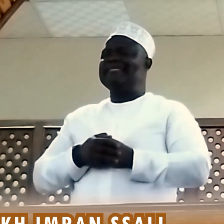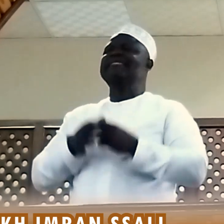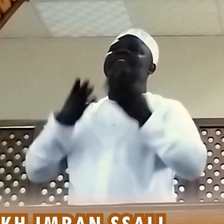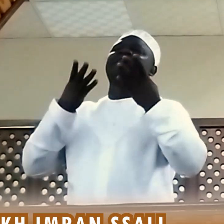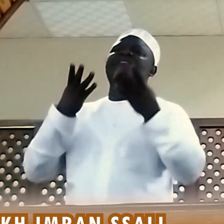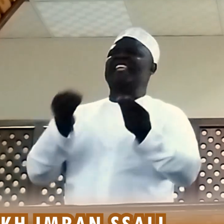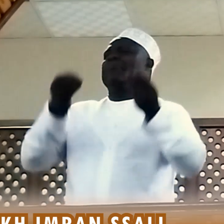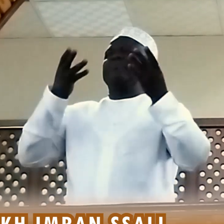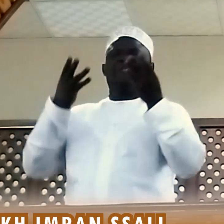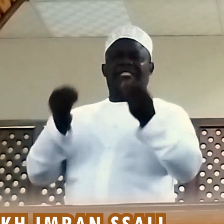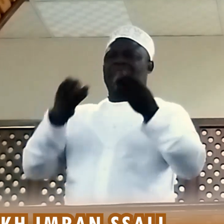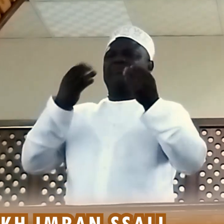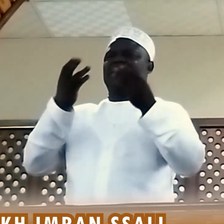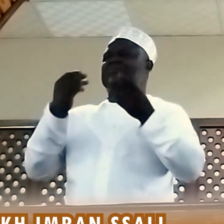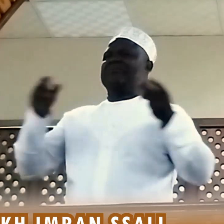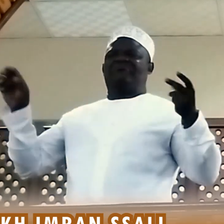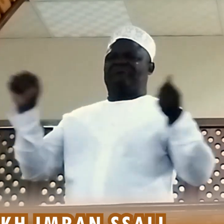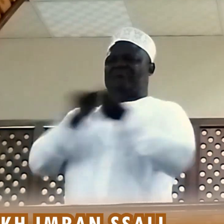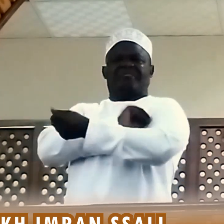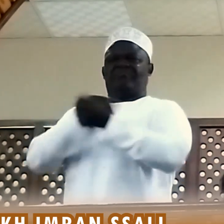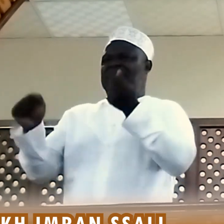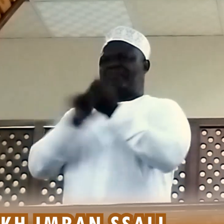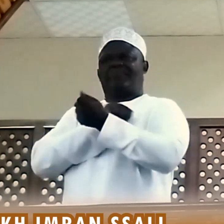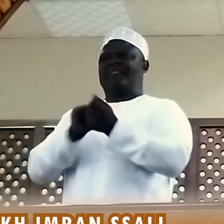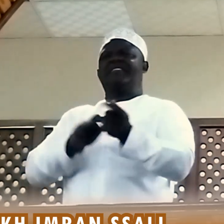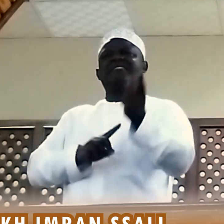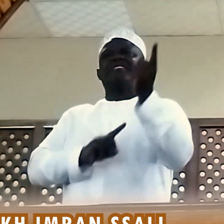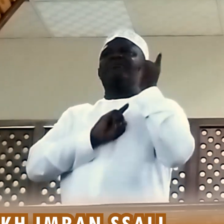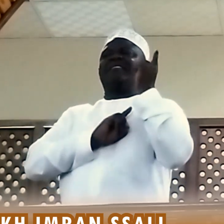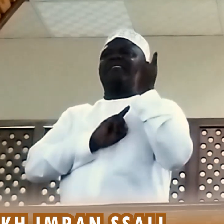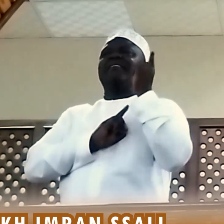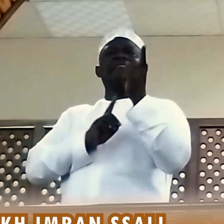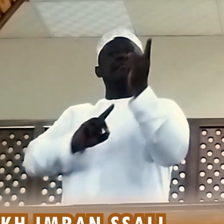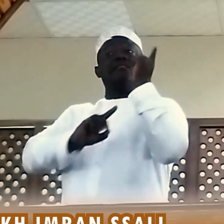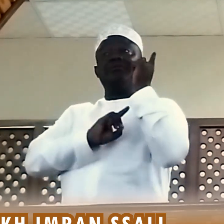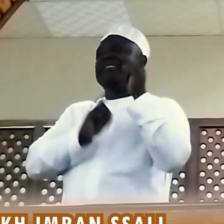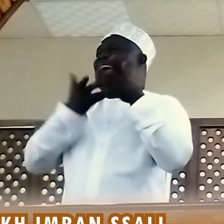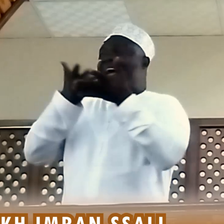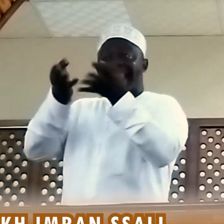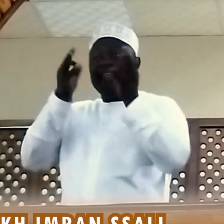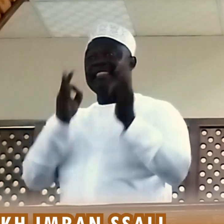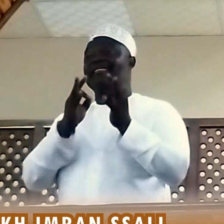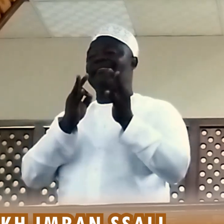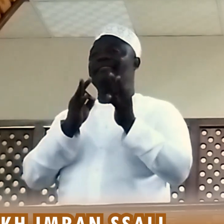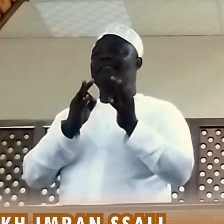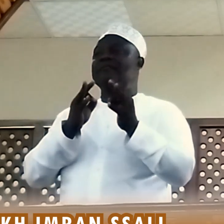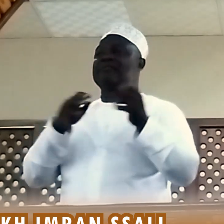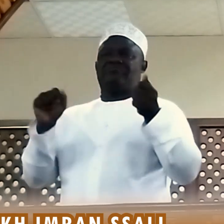Nyangu nnyo nnyo okutattana security y'ekintu kyonna, obukuumi bw'ekintu kyonna.